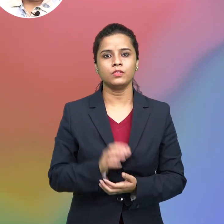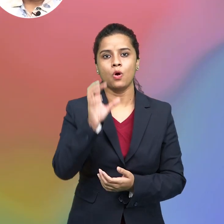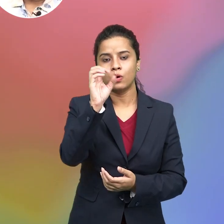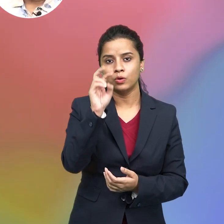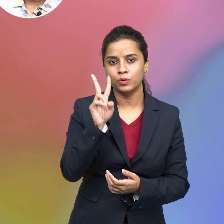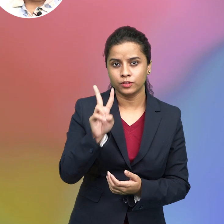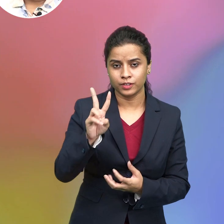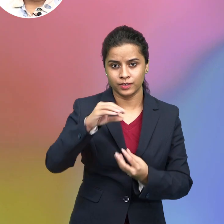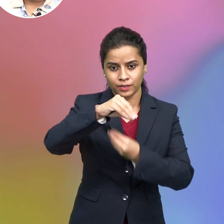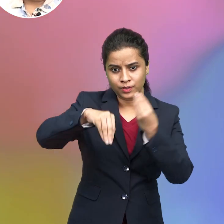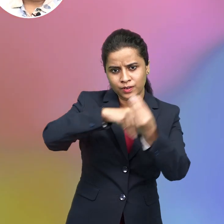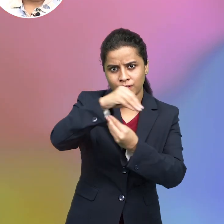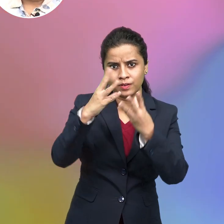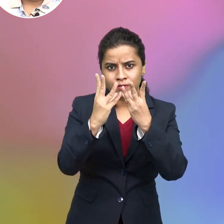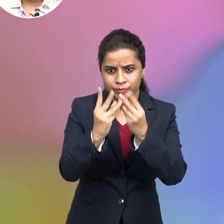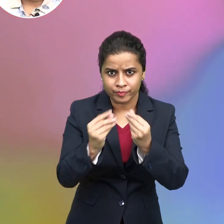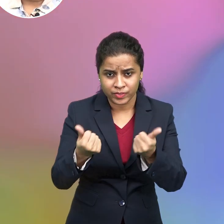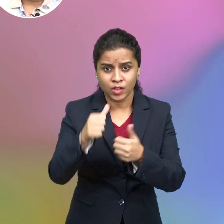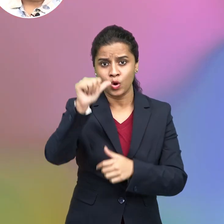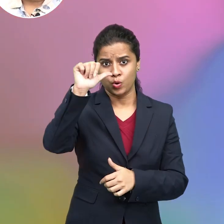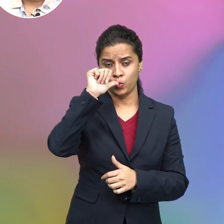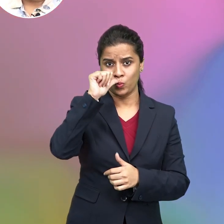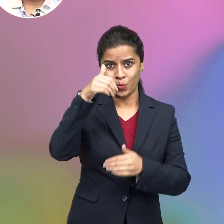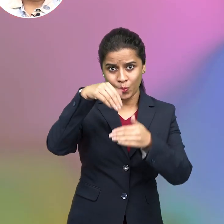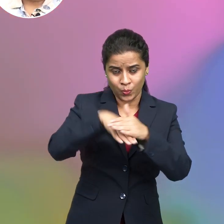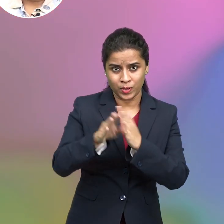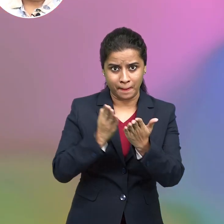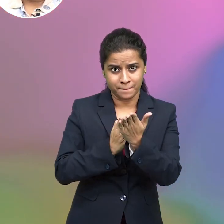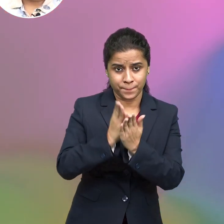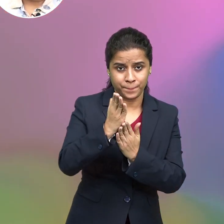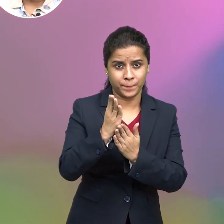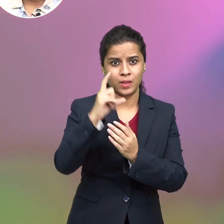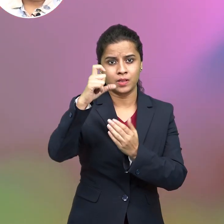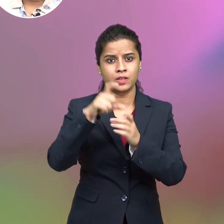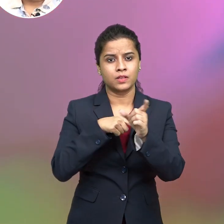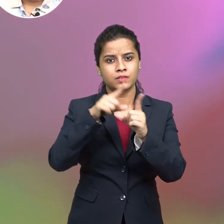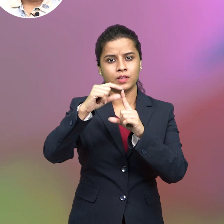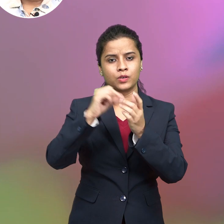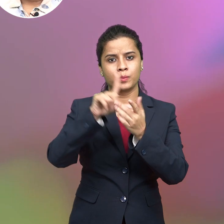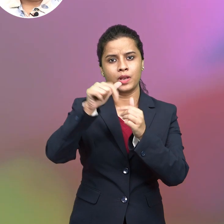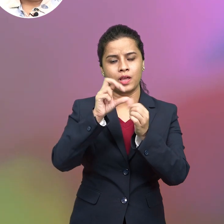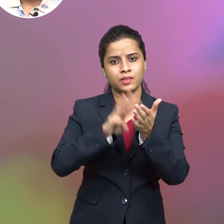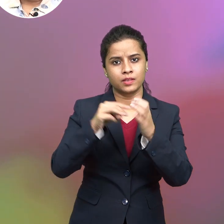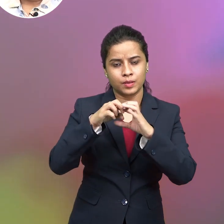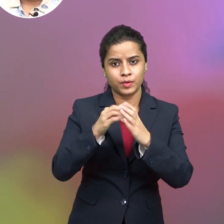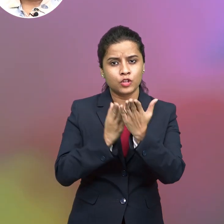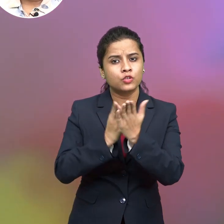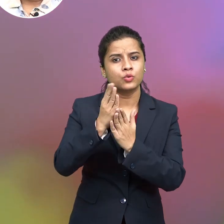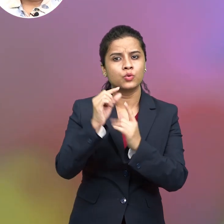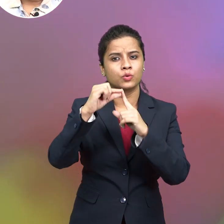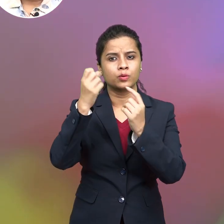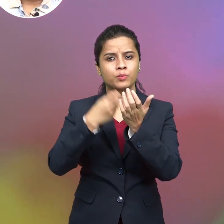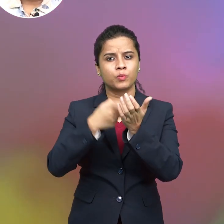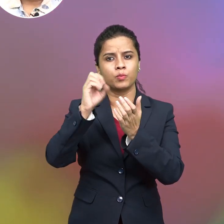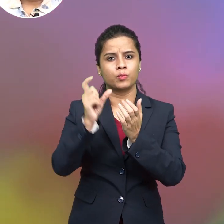The oxygen dissolved in the water passed into the cytoplasm through the porous